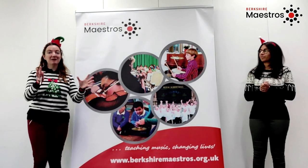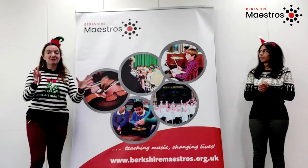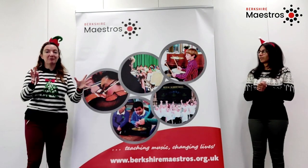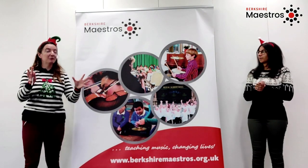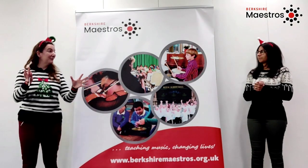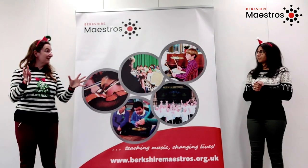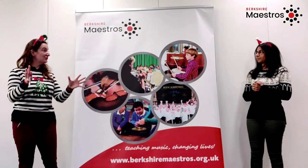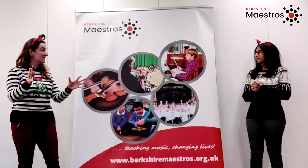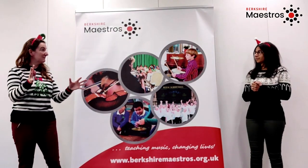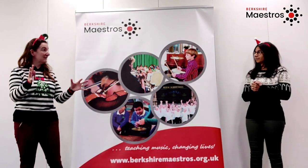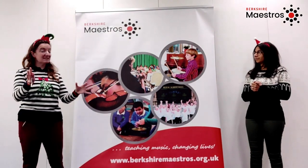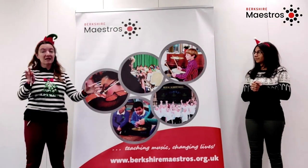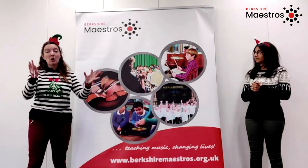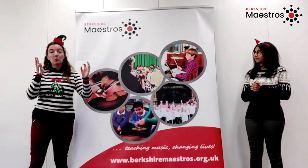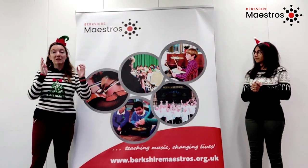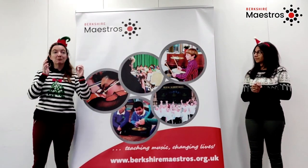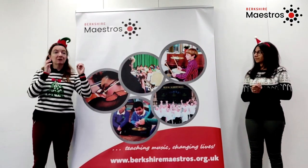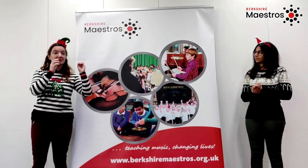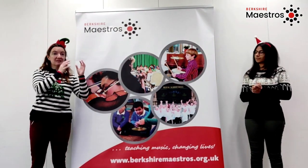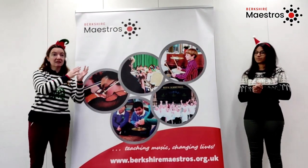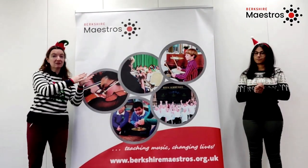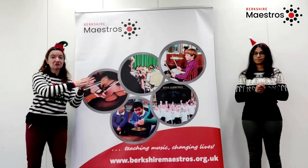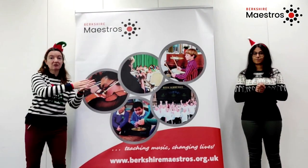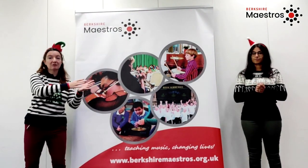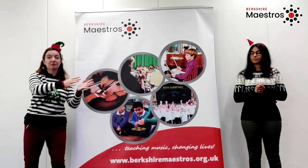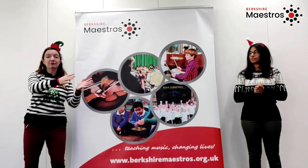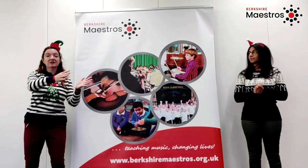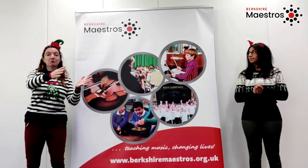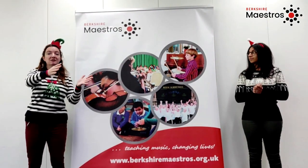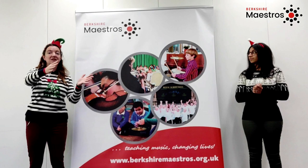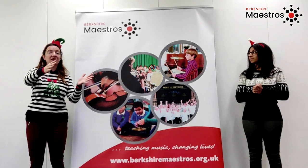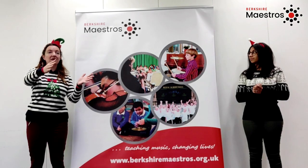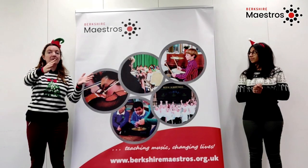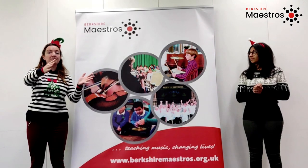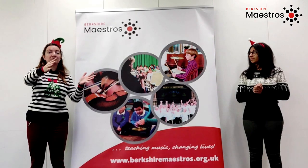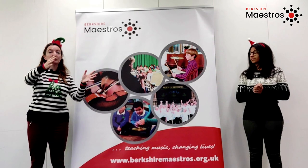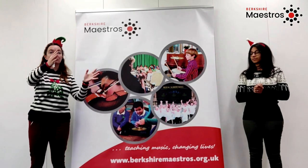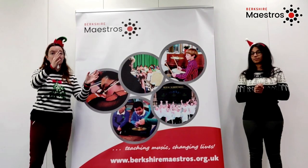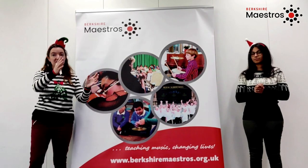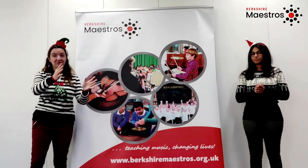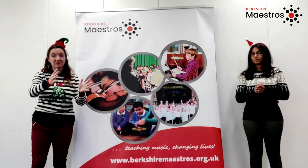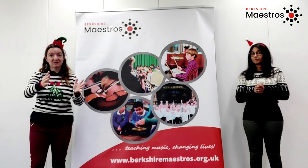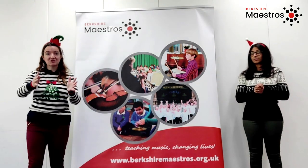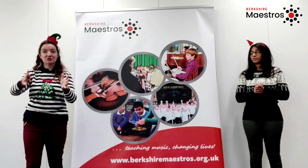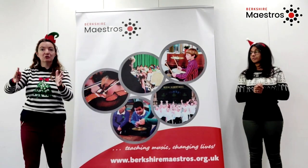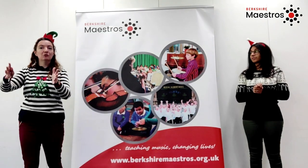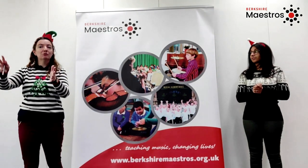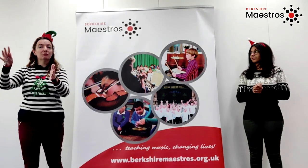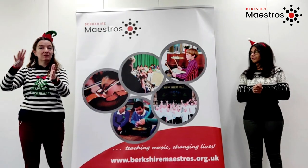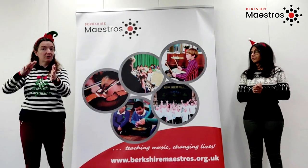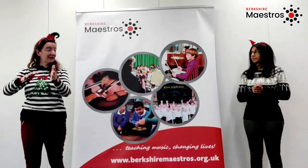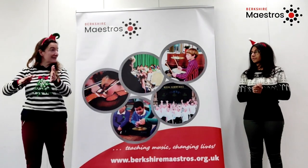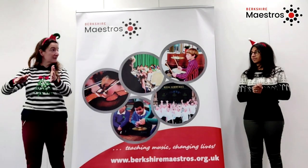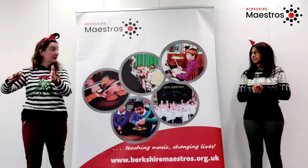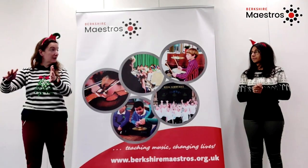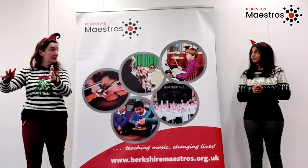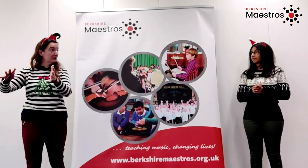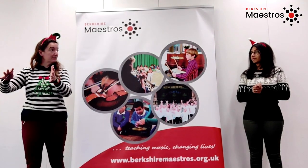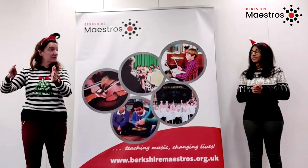come to performing it in just a minute. We will sing straight through verse one together. We will sing verse two with our cattle lowing,